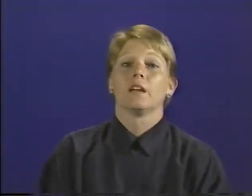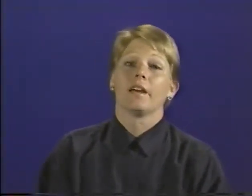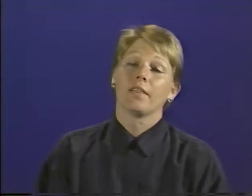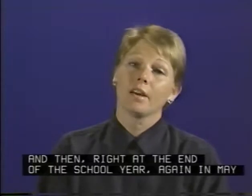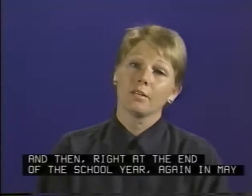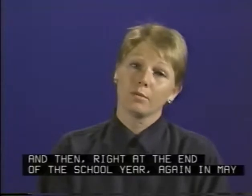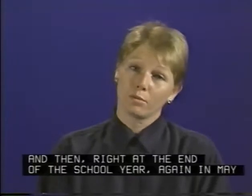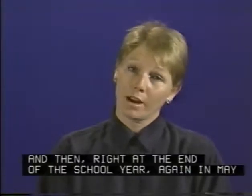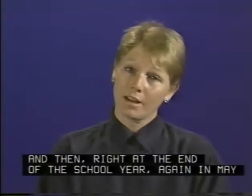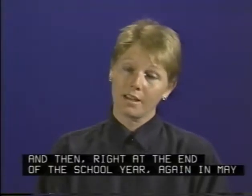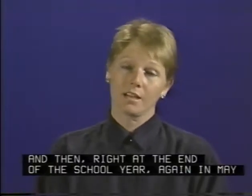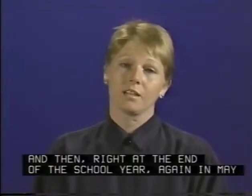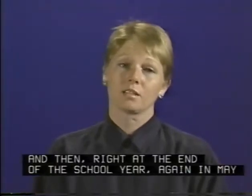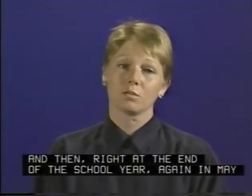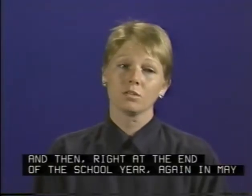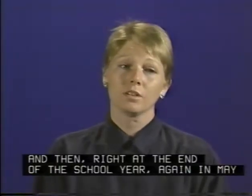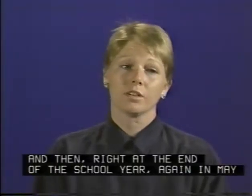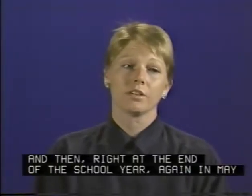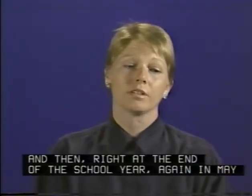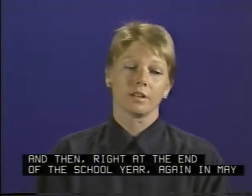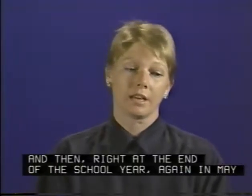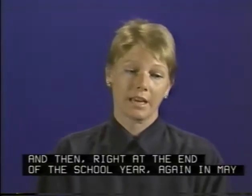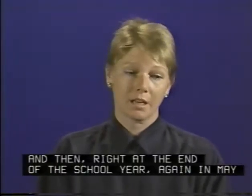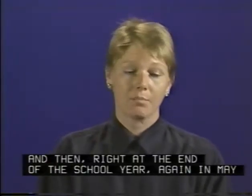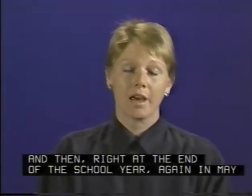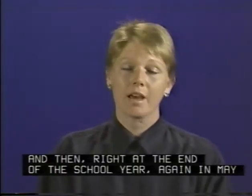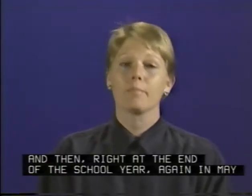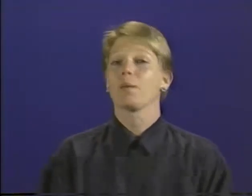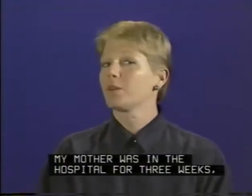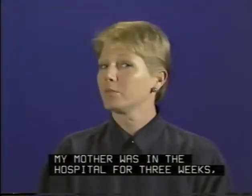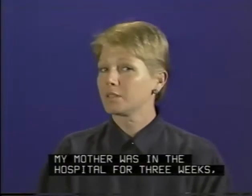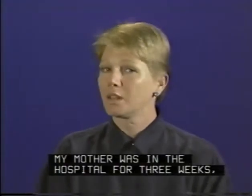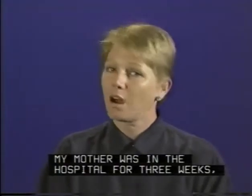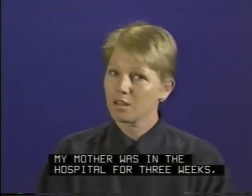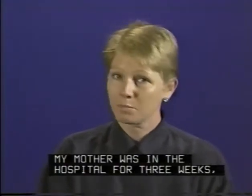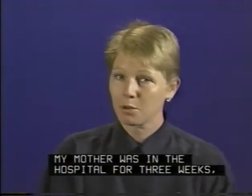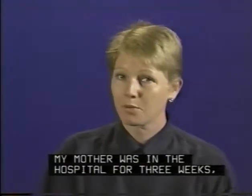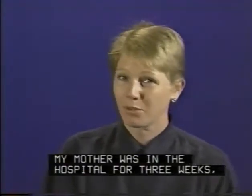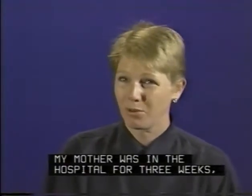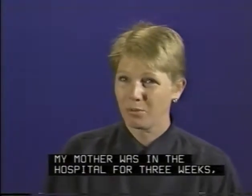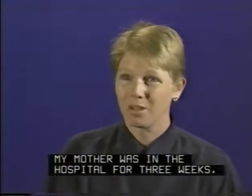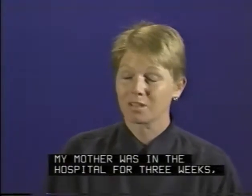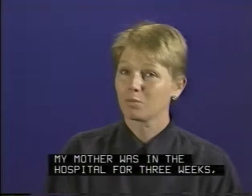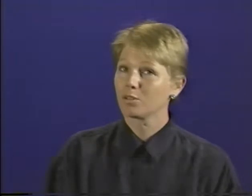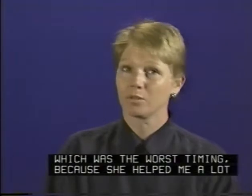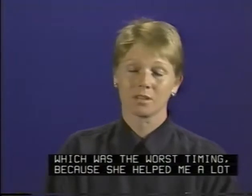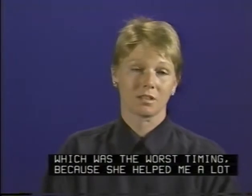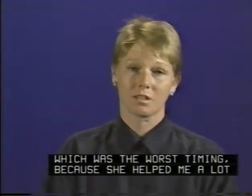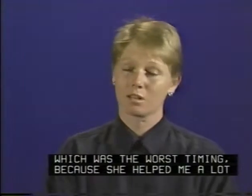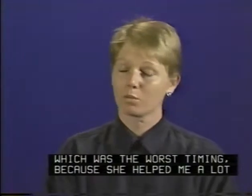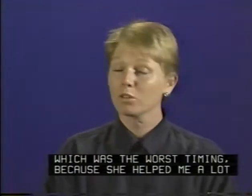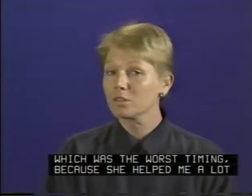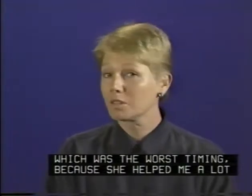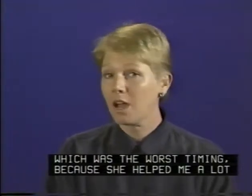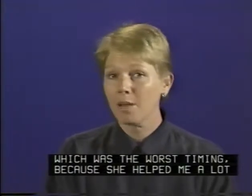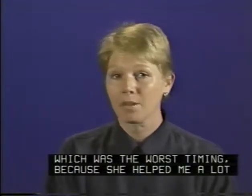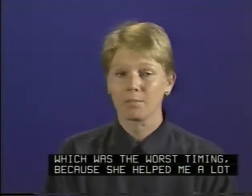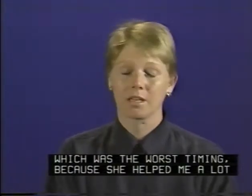And then, right at the end of the school year, again in May, my mother was in the hospital for 3 weeks, which was the worst timing because